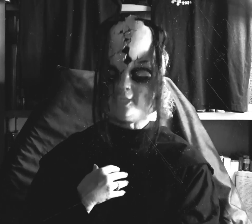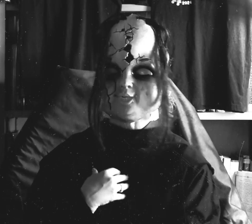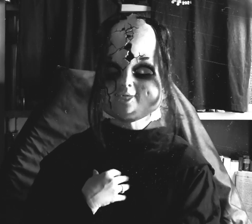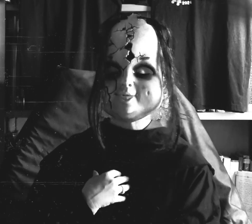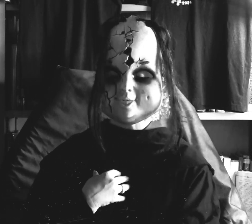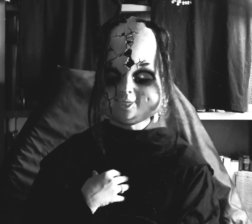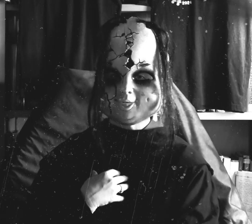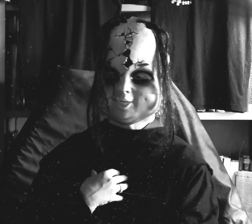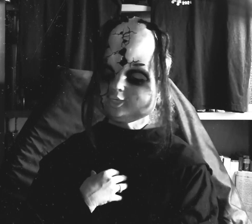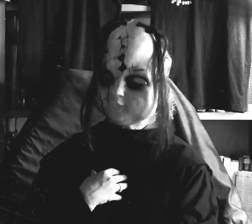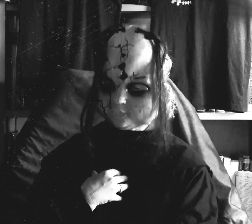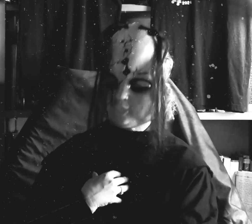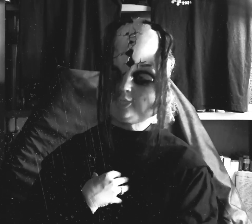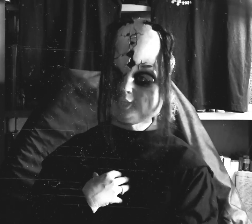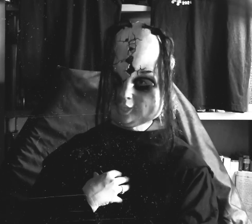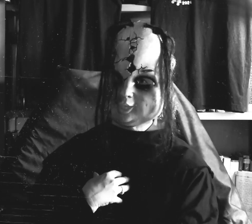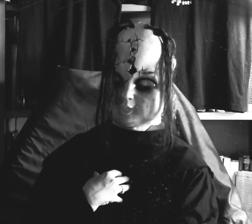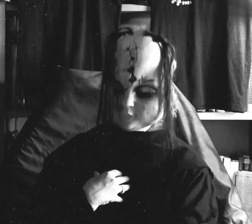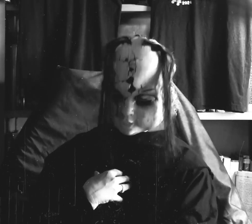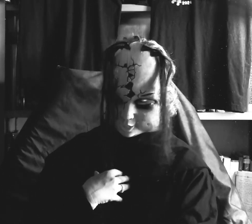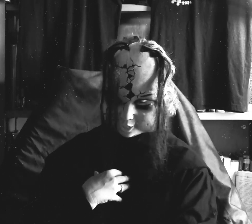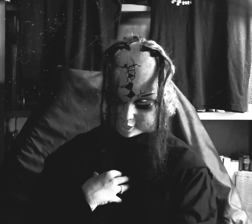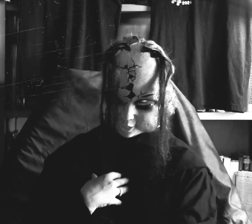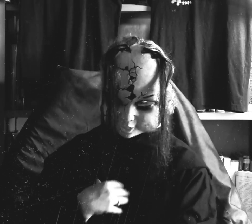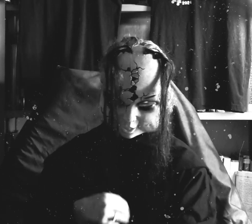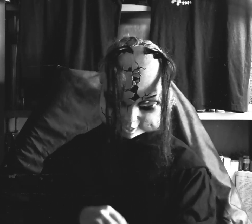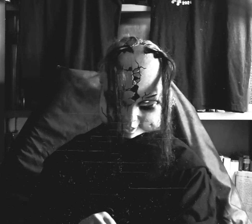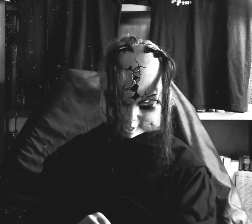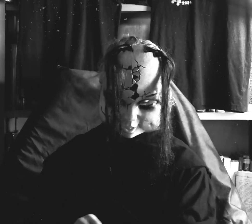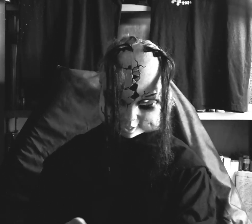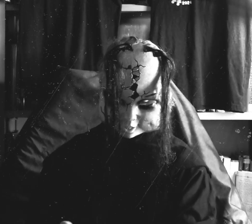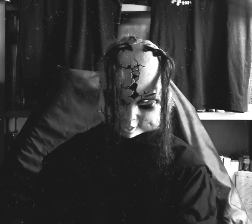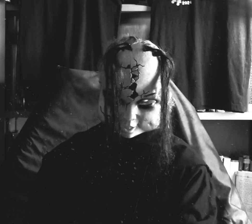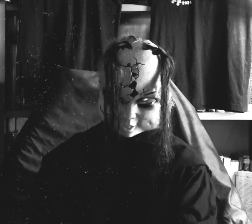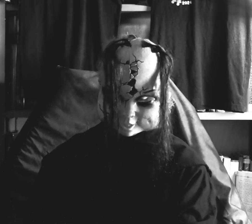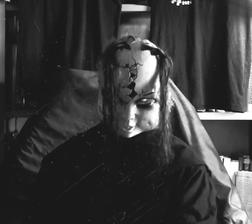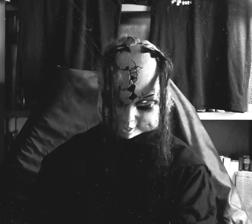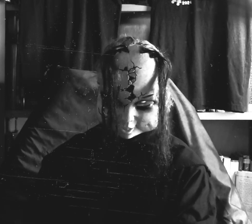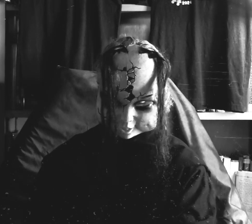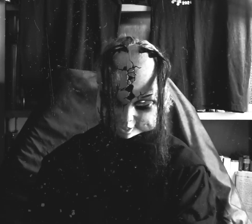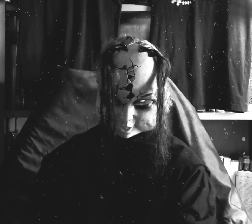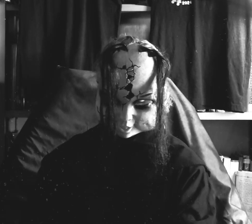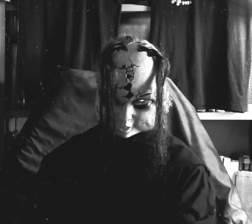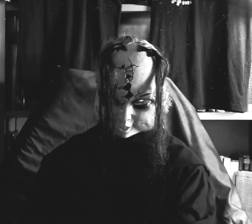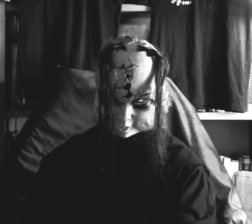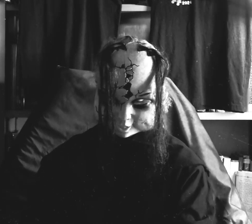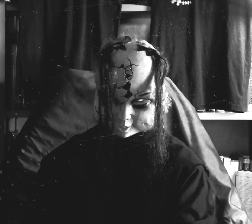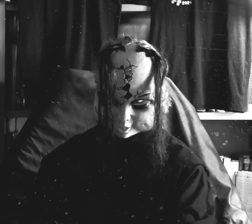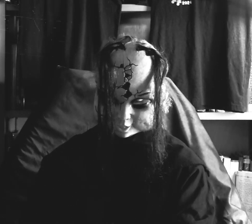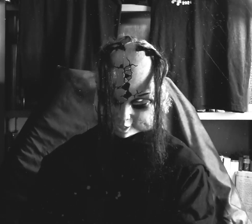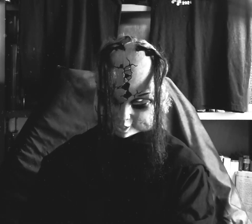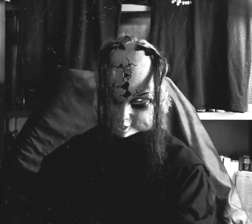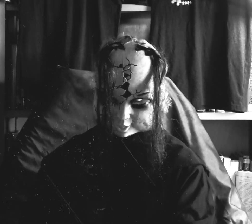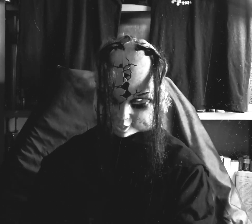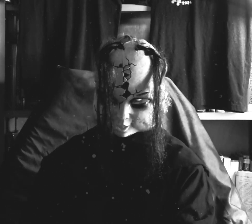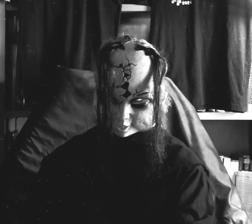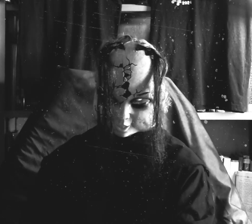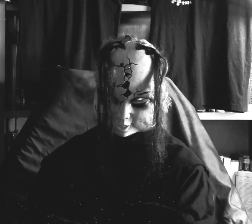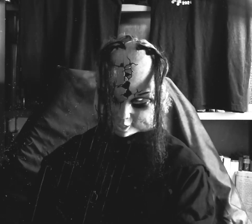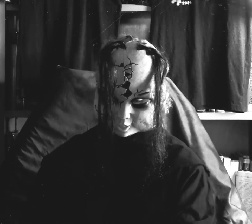will marry the most handsome man in the world. And then one day, into Maria's village